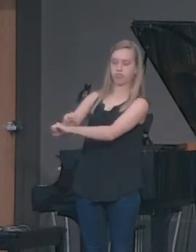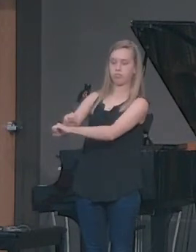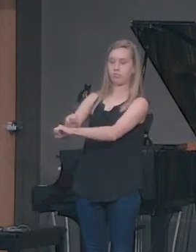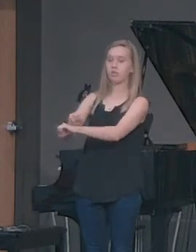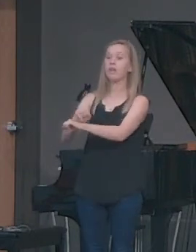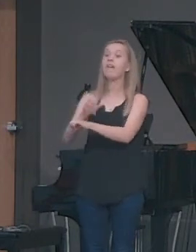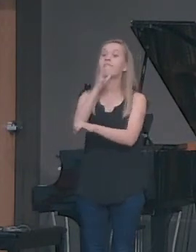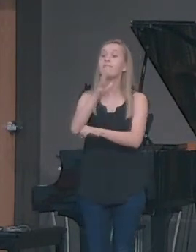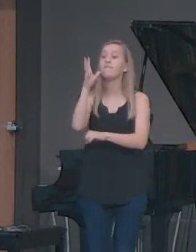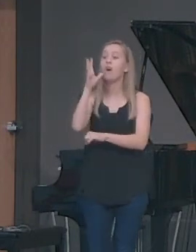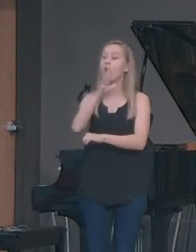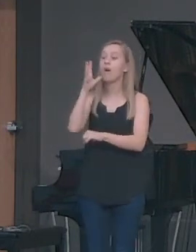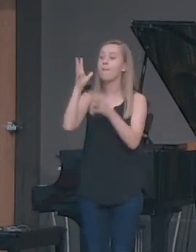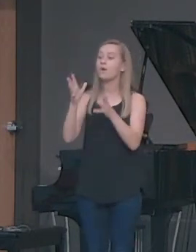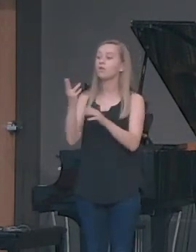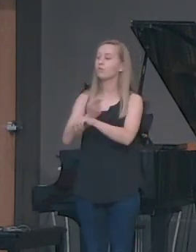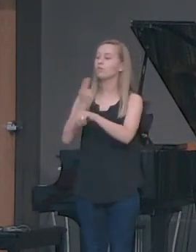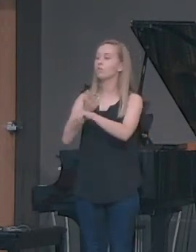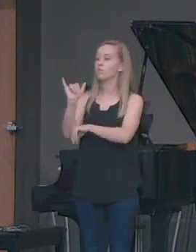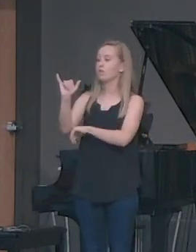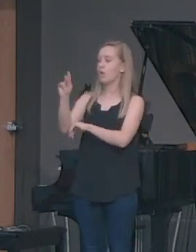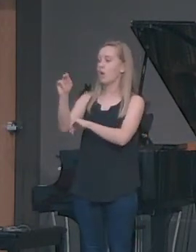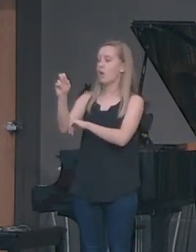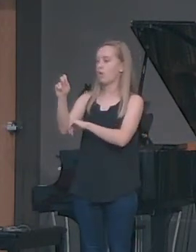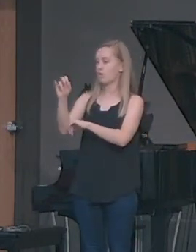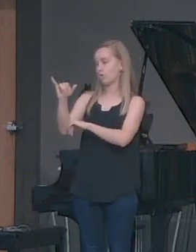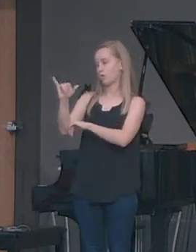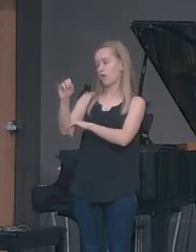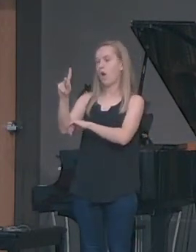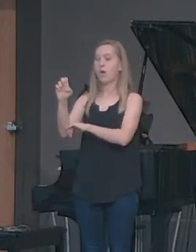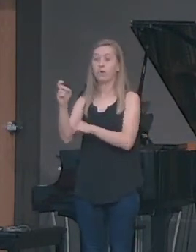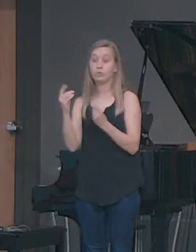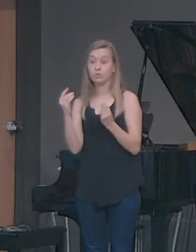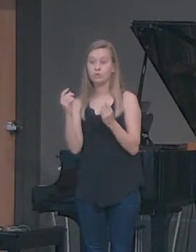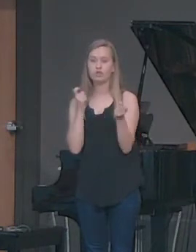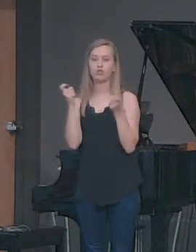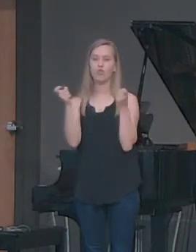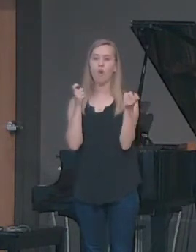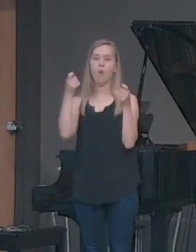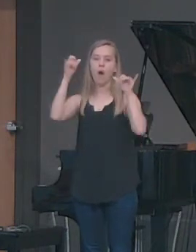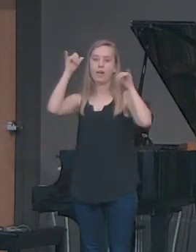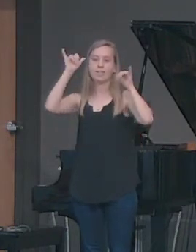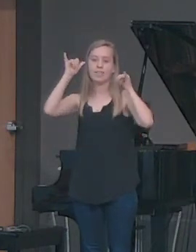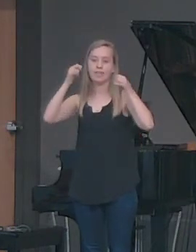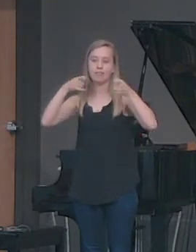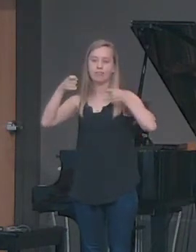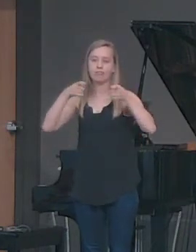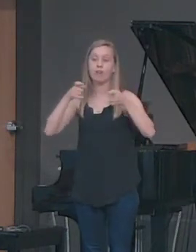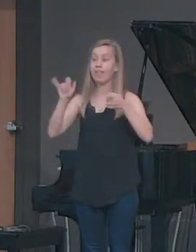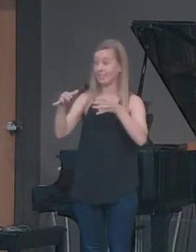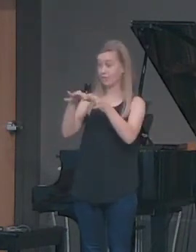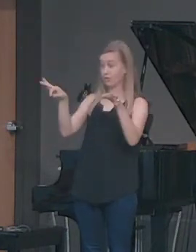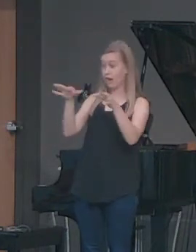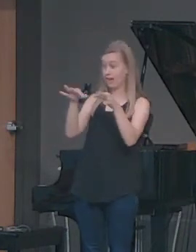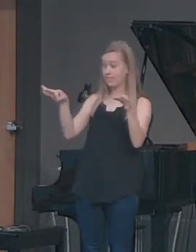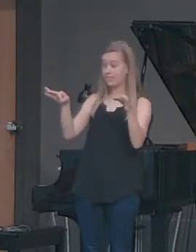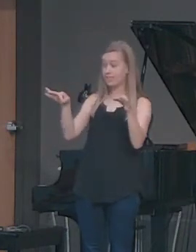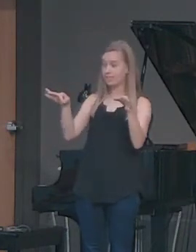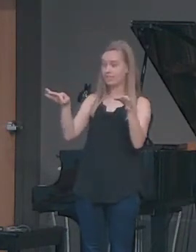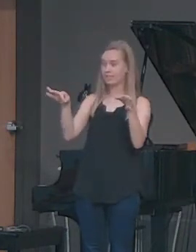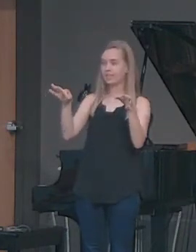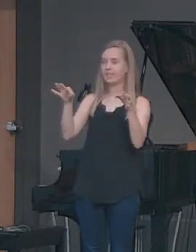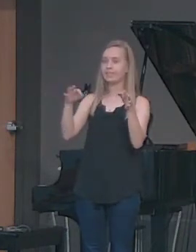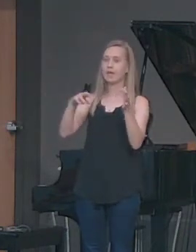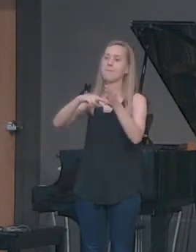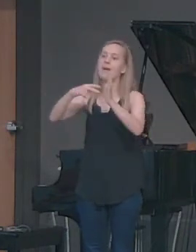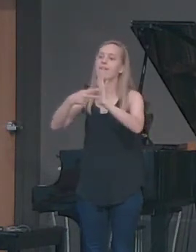by farmers to control the oxen. And this phrase is a metaphor